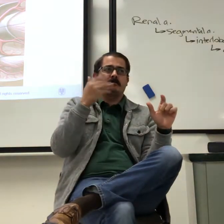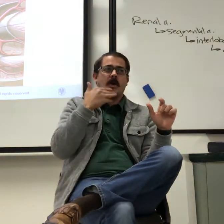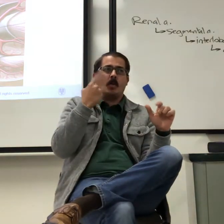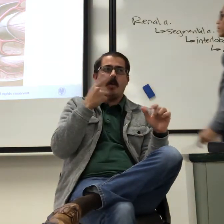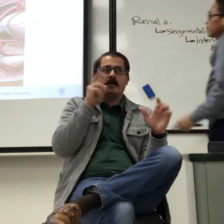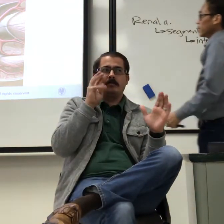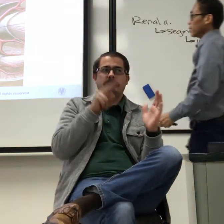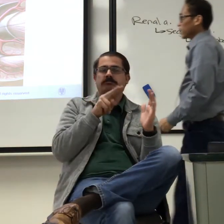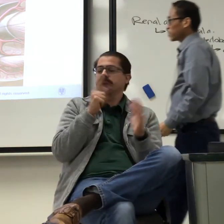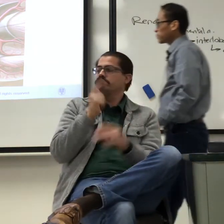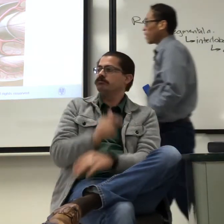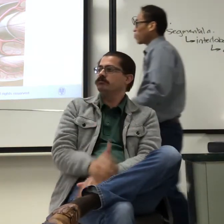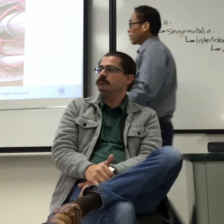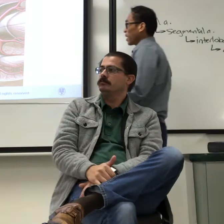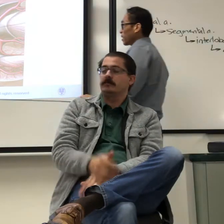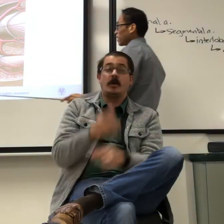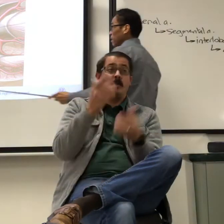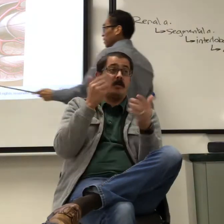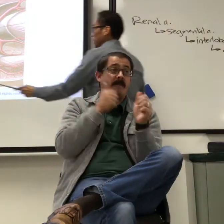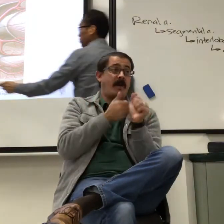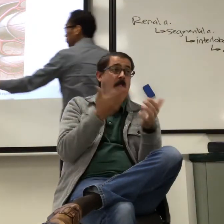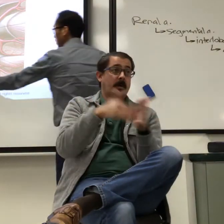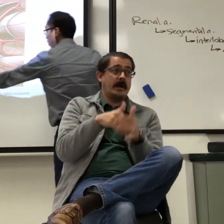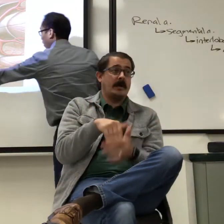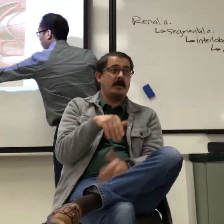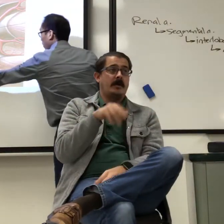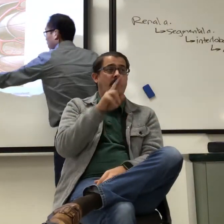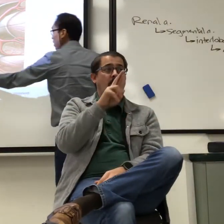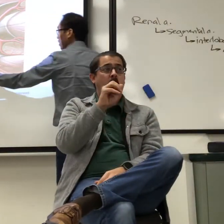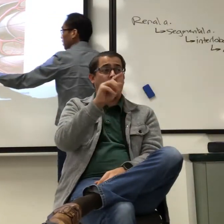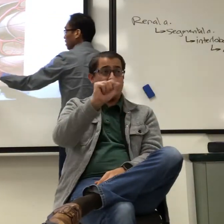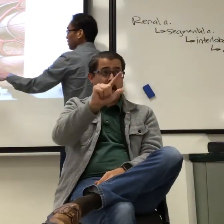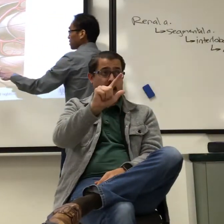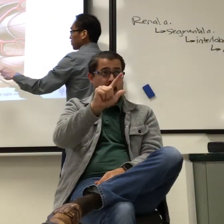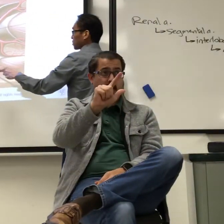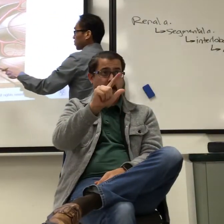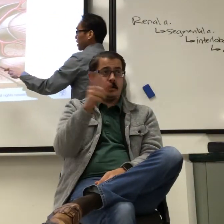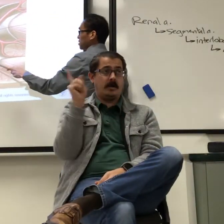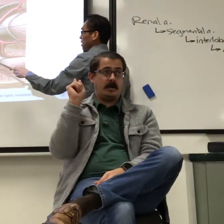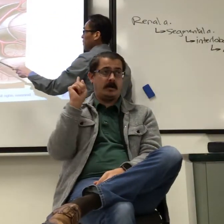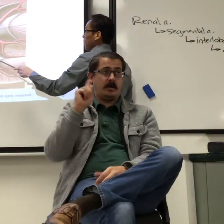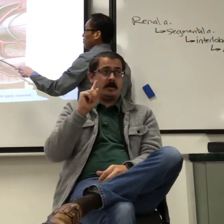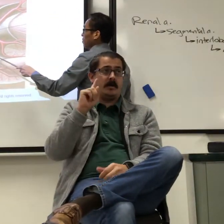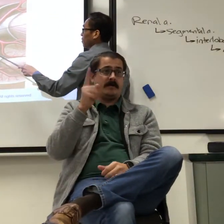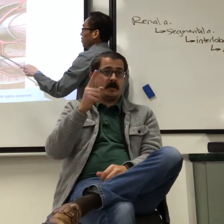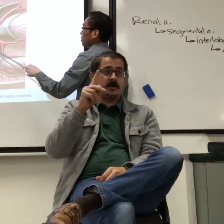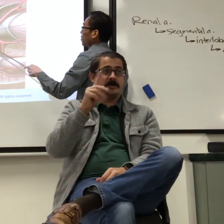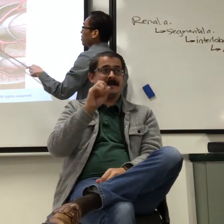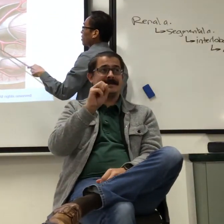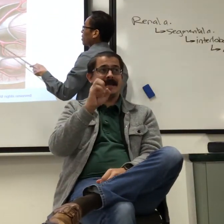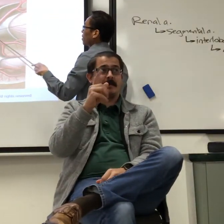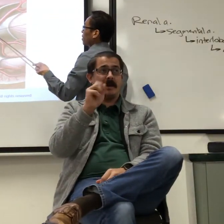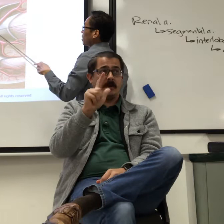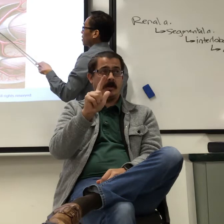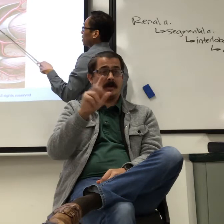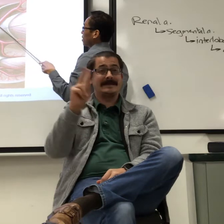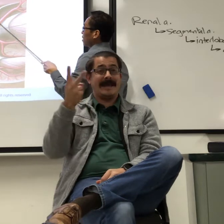at. Okay, let's follow it again. Here's a renal artery. This first branch, segmental,